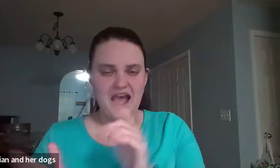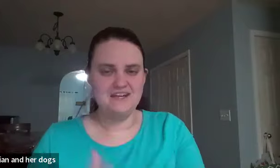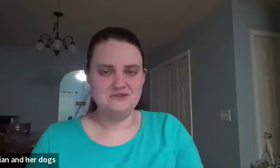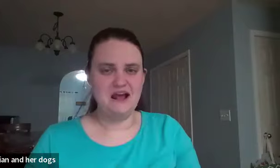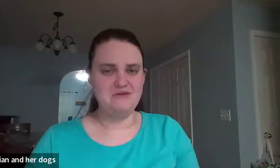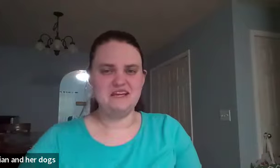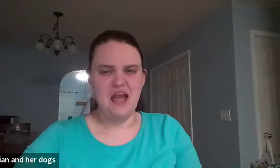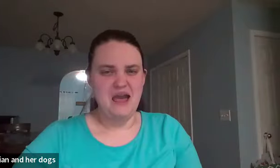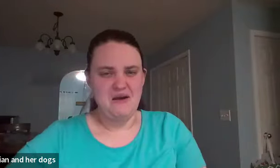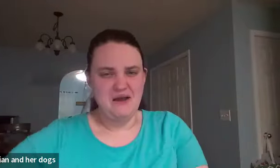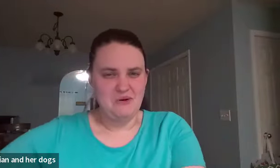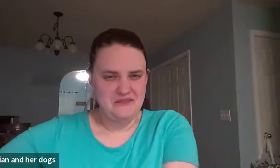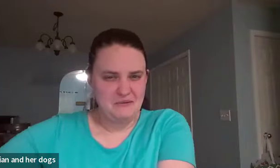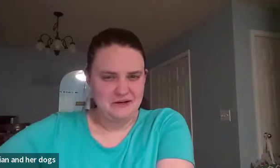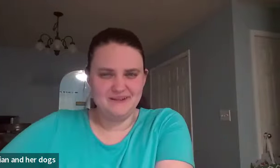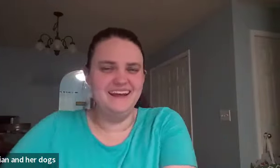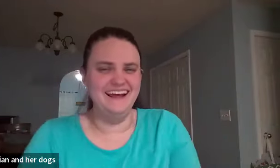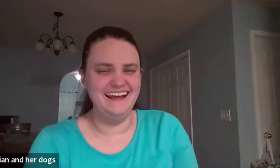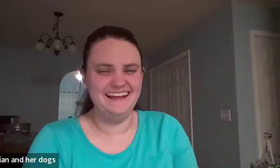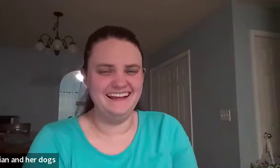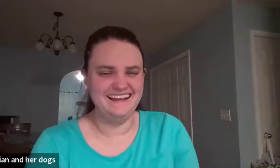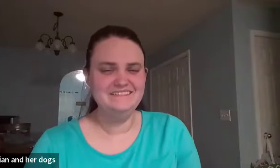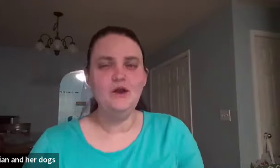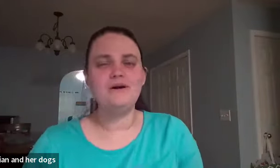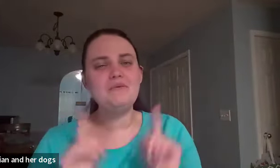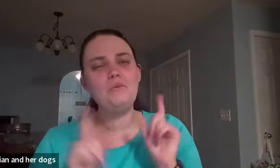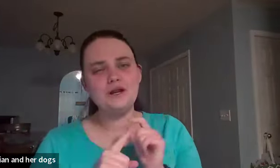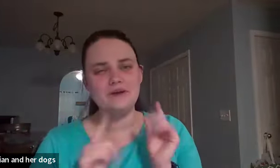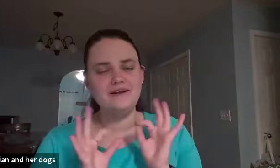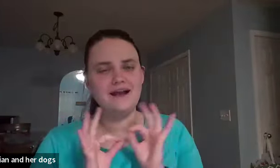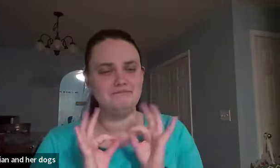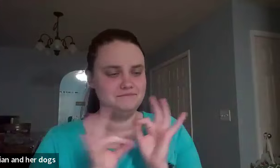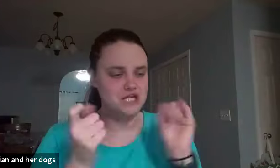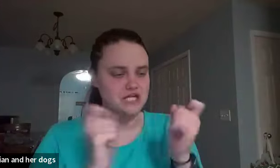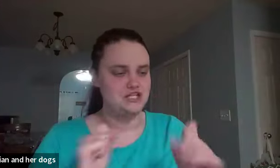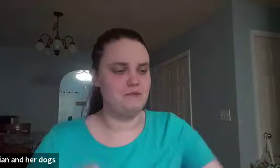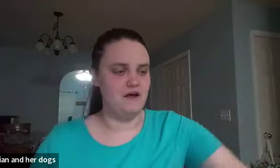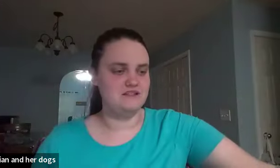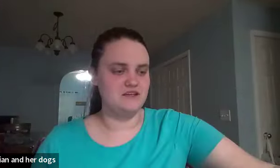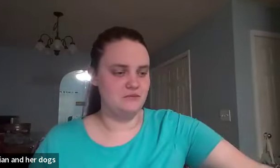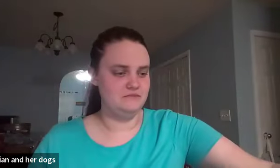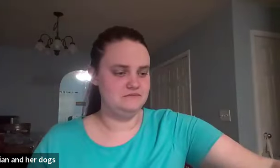I knew it. I was like, I worded that weird. Or didn't word it weird. I changed up a lot. So